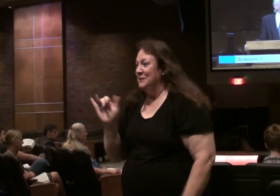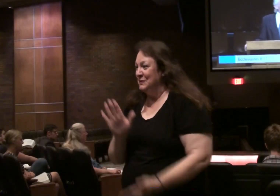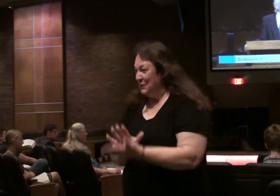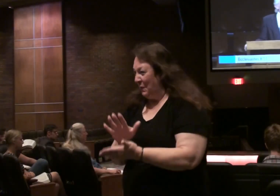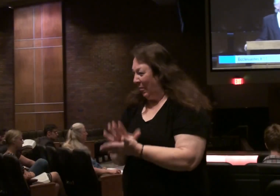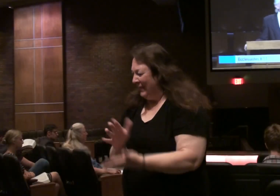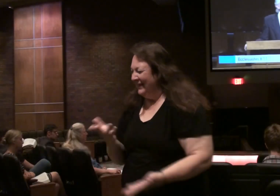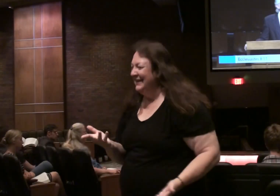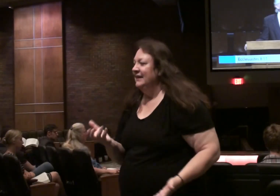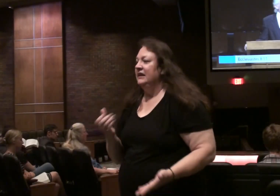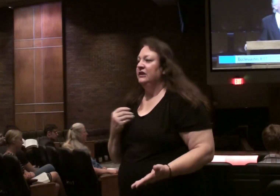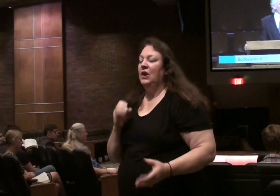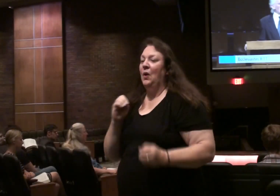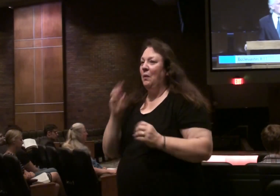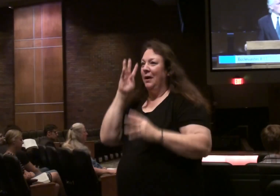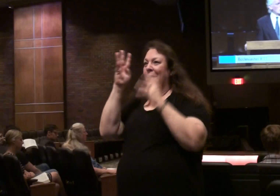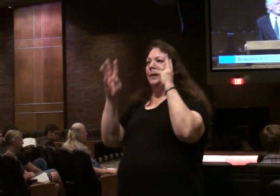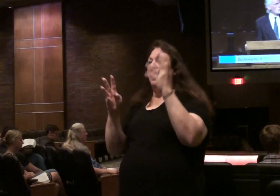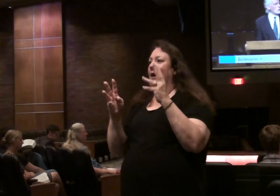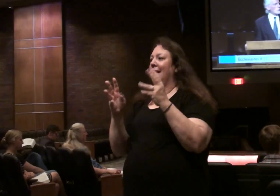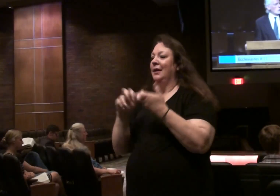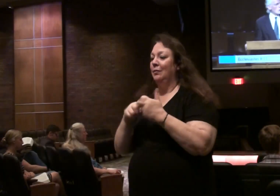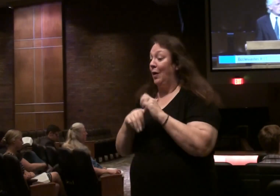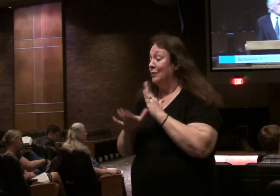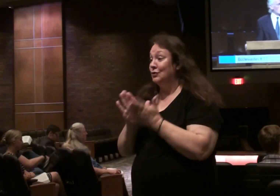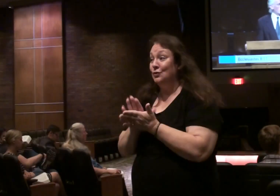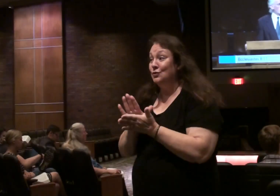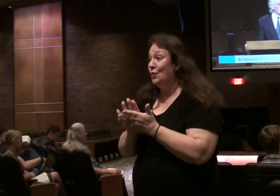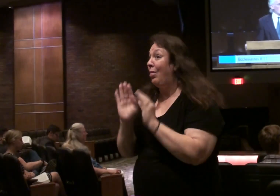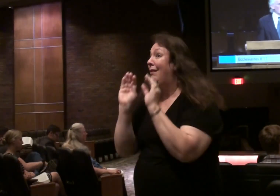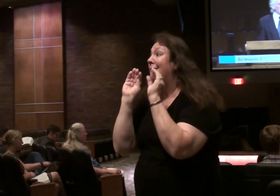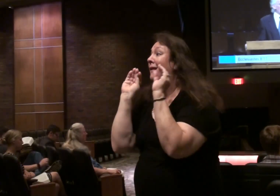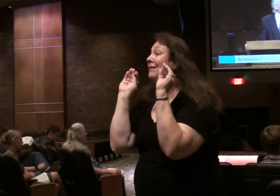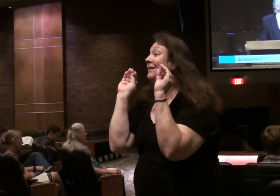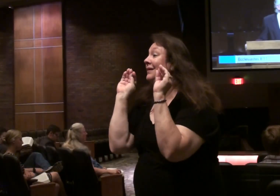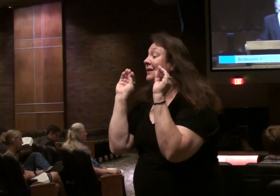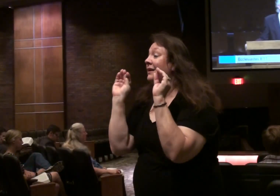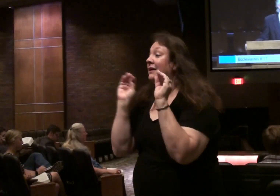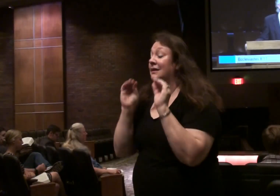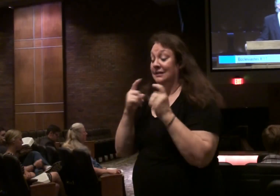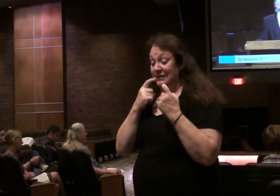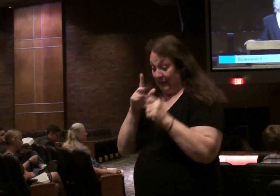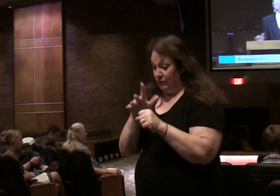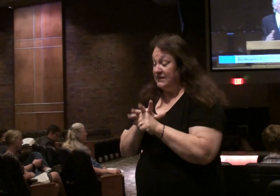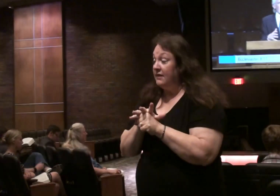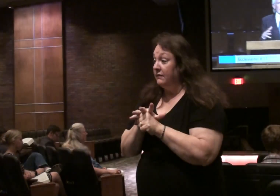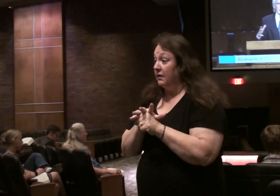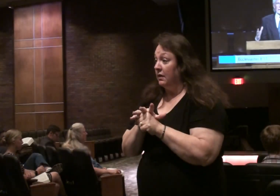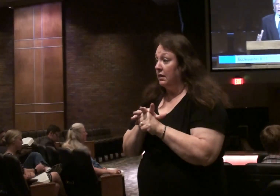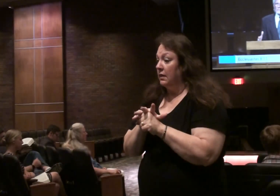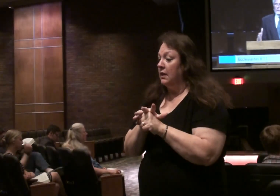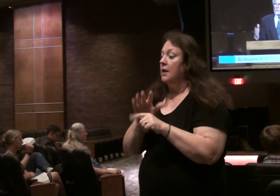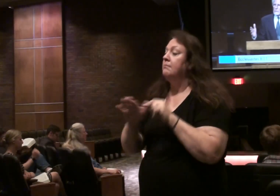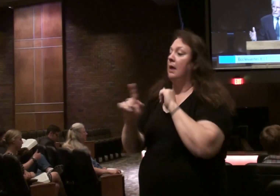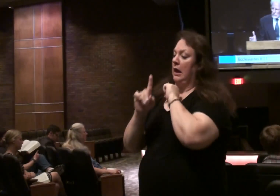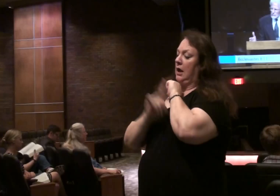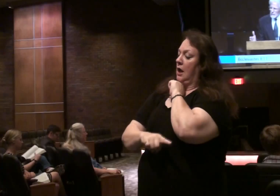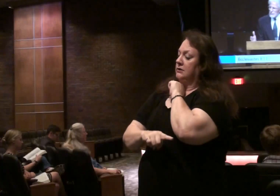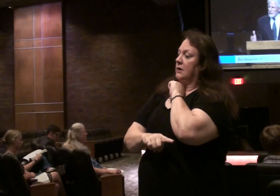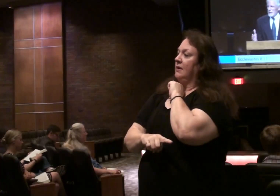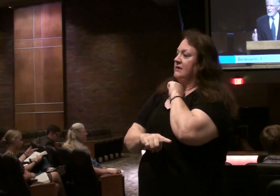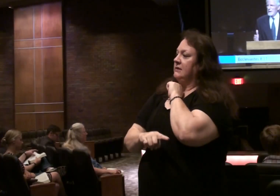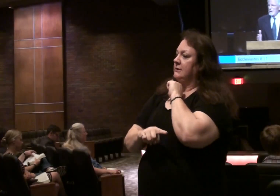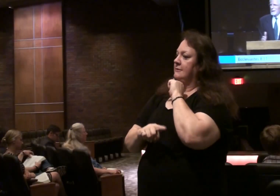Nobody was creating any turmoil in school. Now, they were just as sinful, but